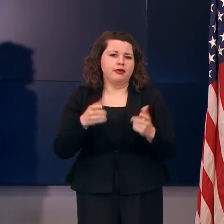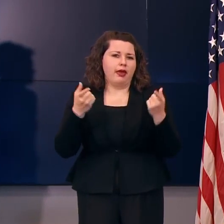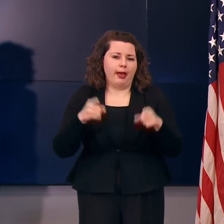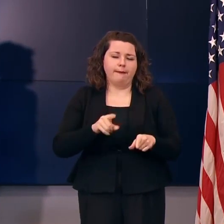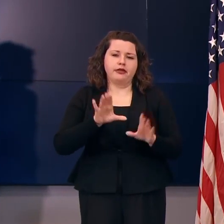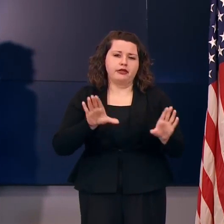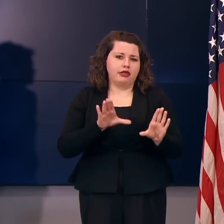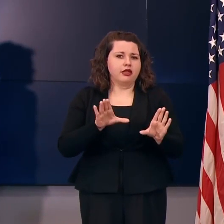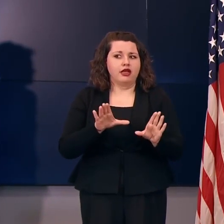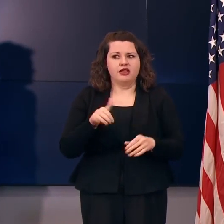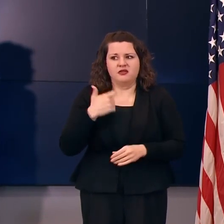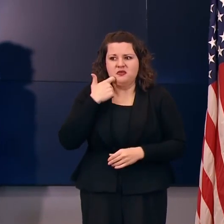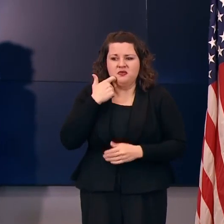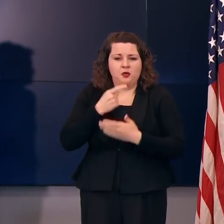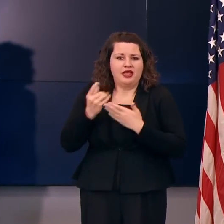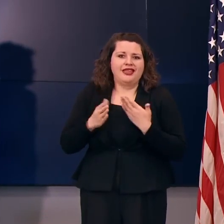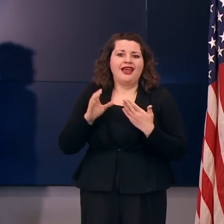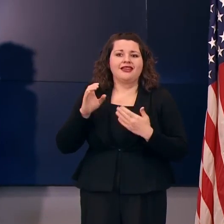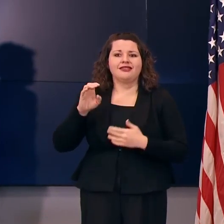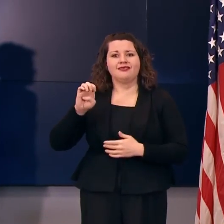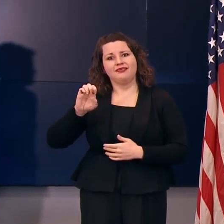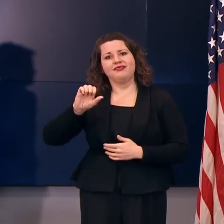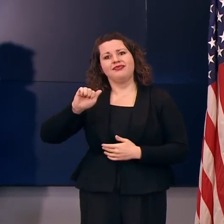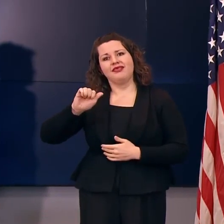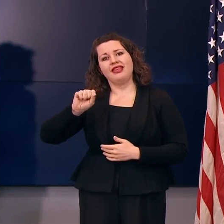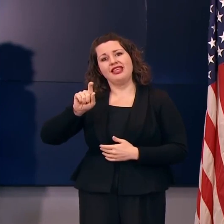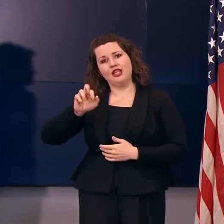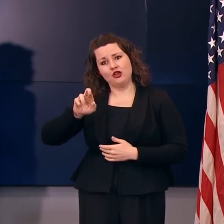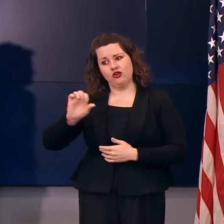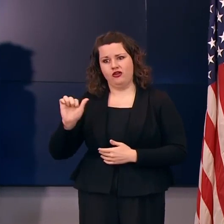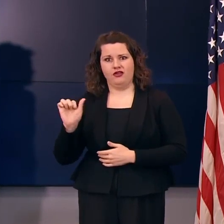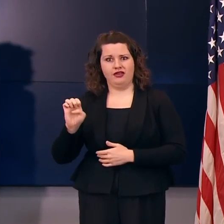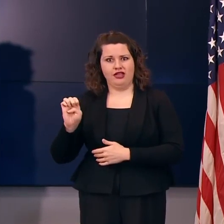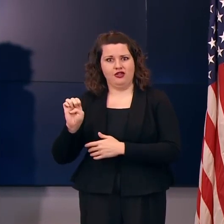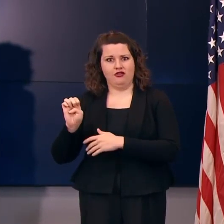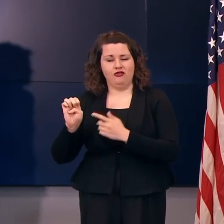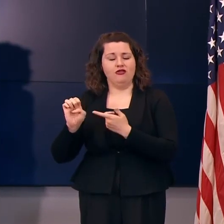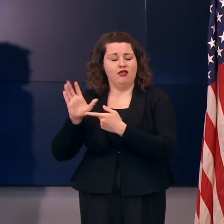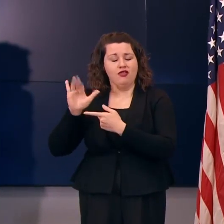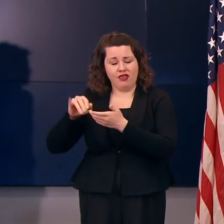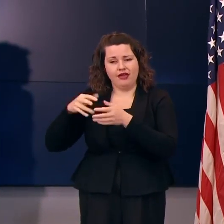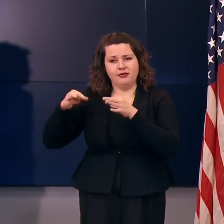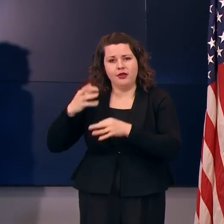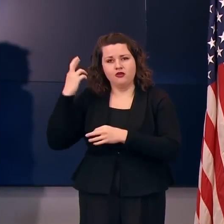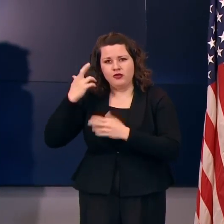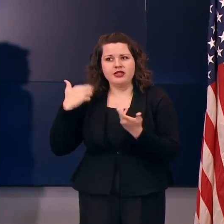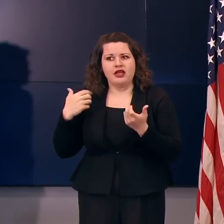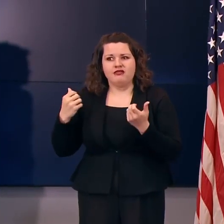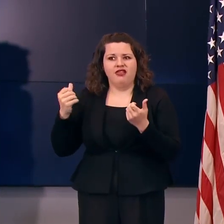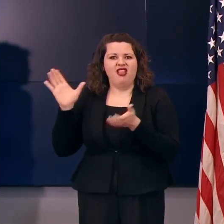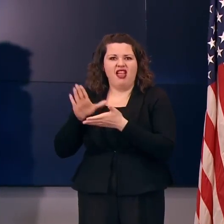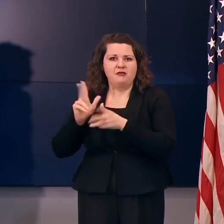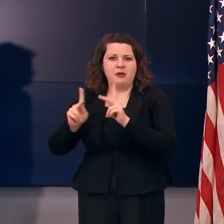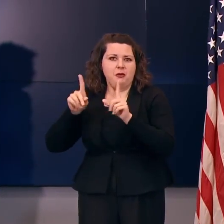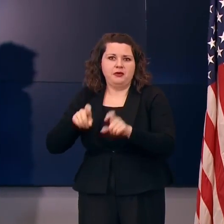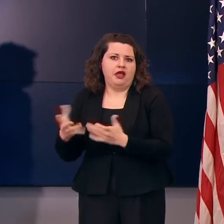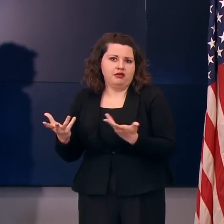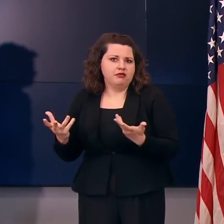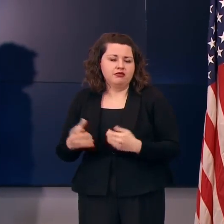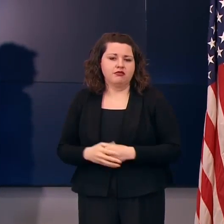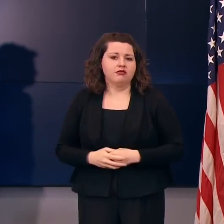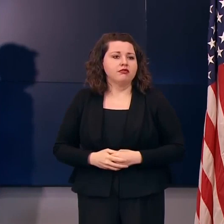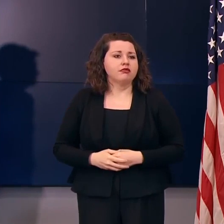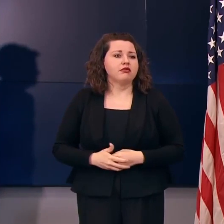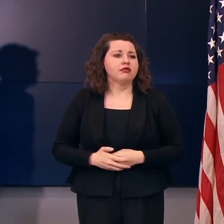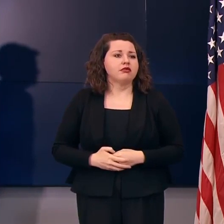and particularly this last weekend being Easter Sunday. I think that explains the reason why we have fewer tests today. Sarah, just